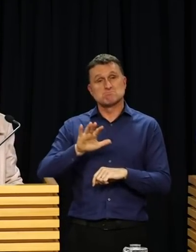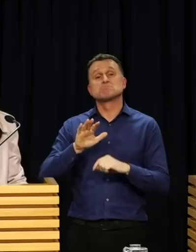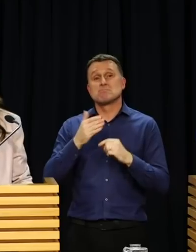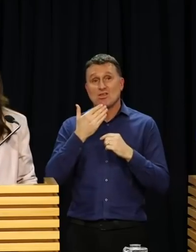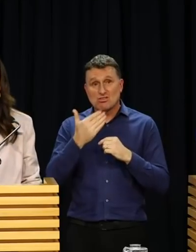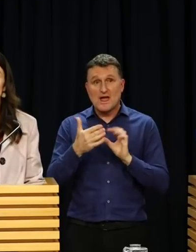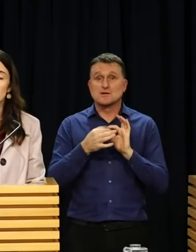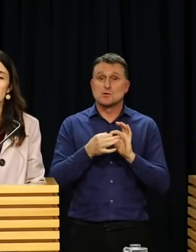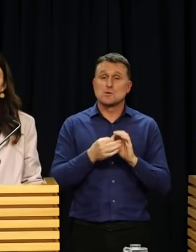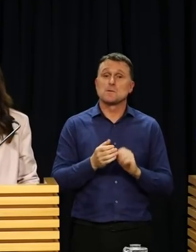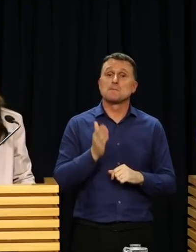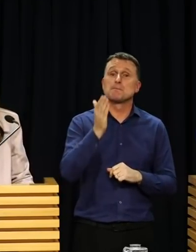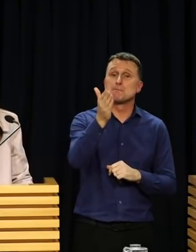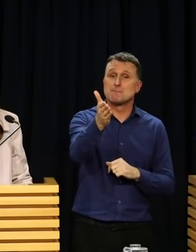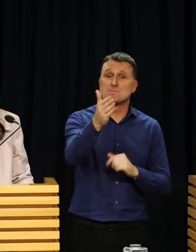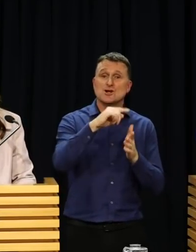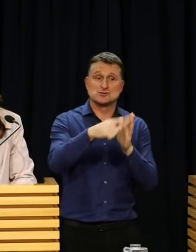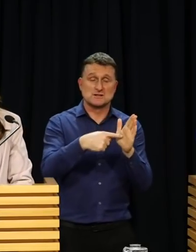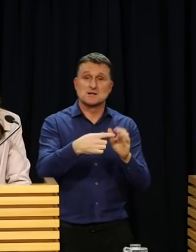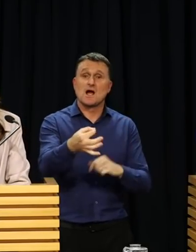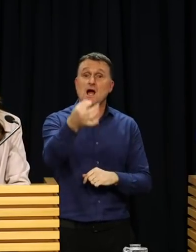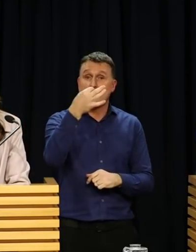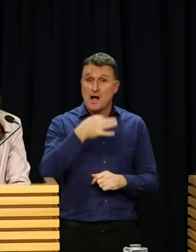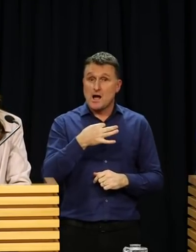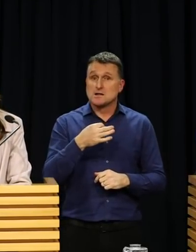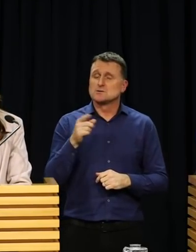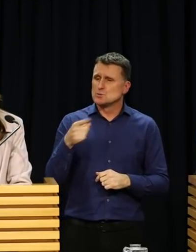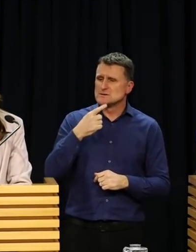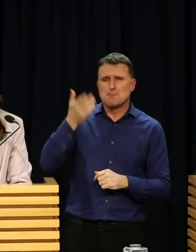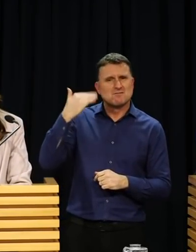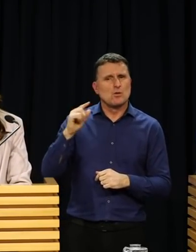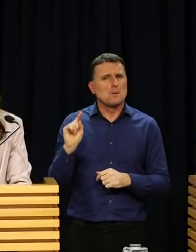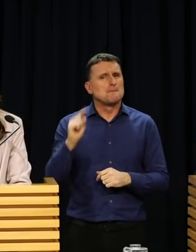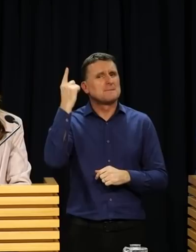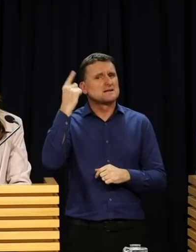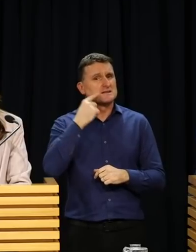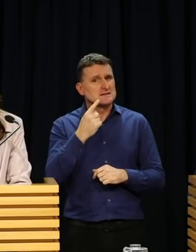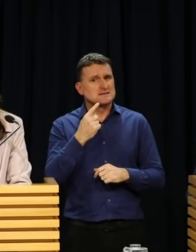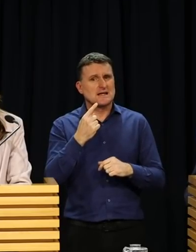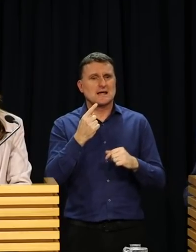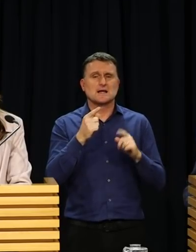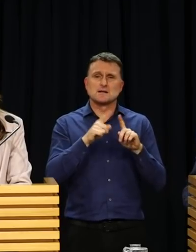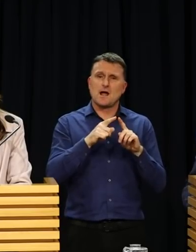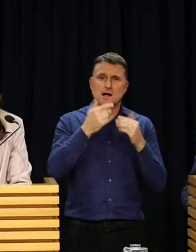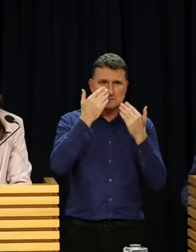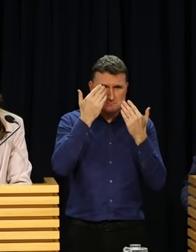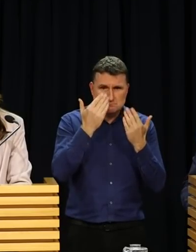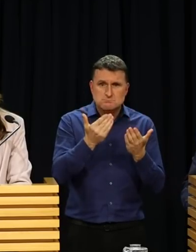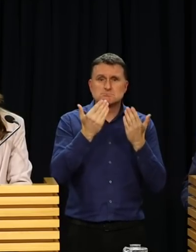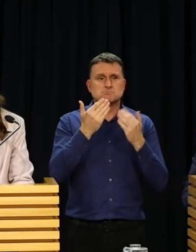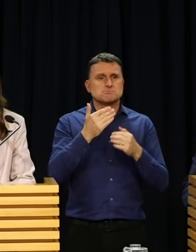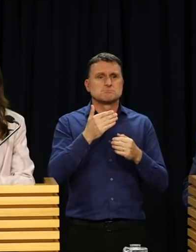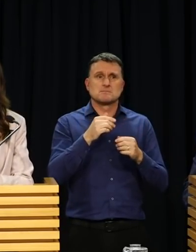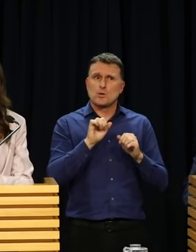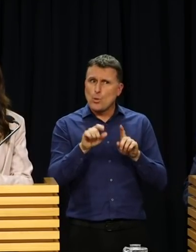Thank you, Minister Seale. Jessica. Be taking part, as the Minister mentioned, in an informal bowing, and will your family be